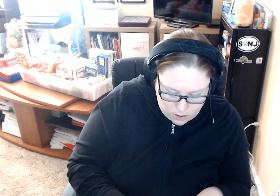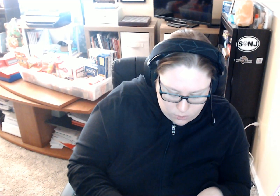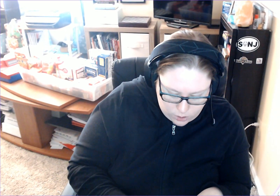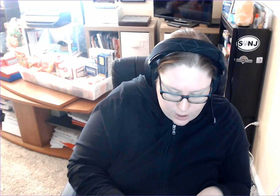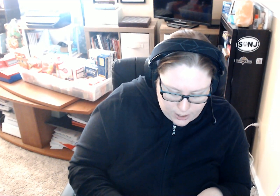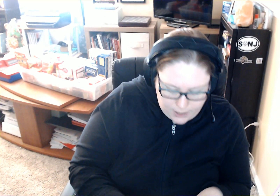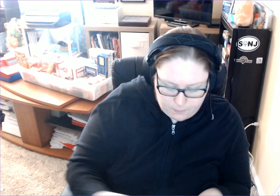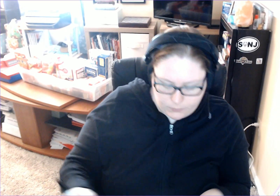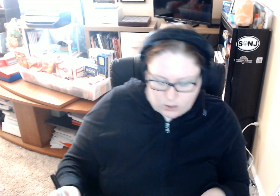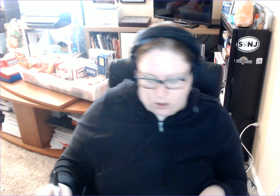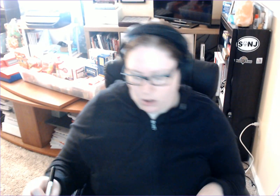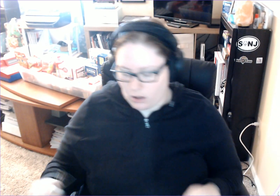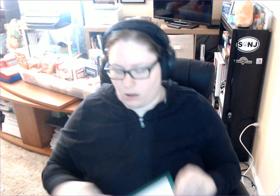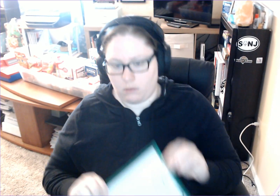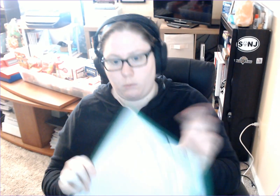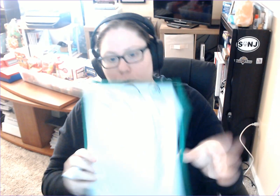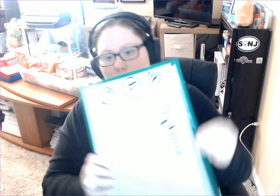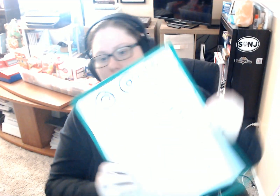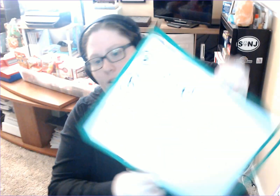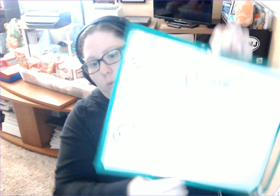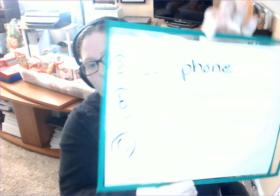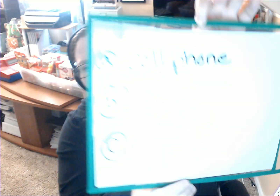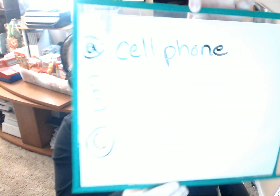Okay. So that's one.